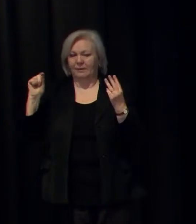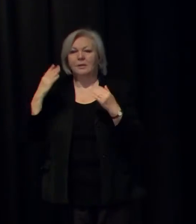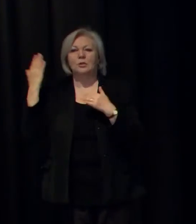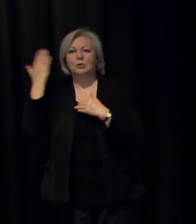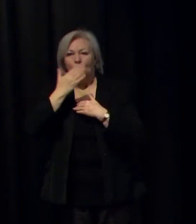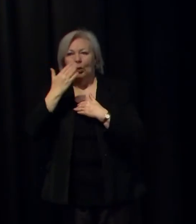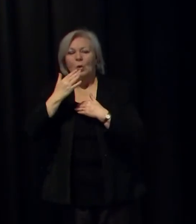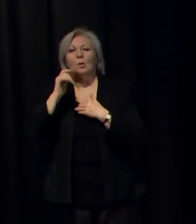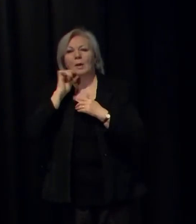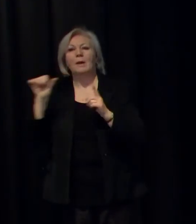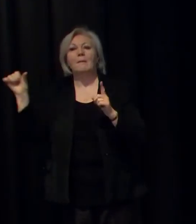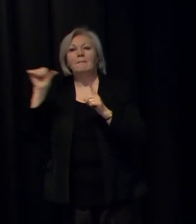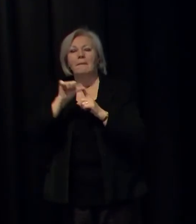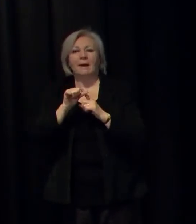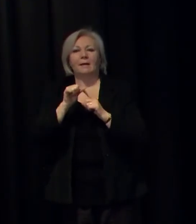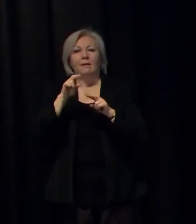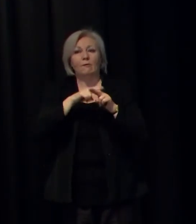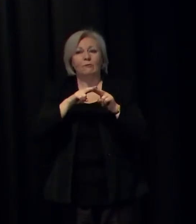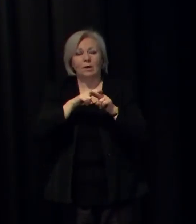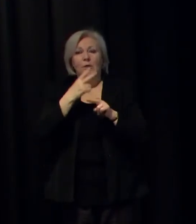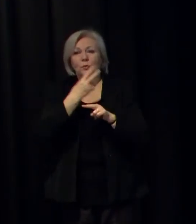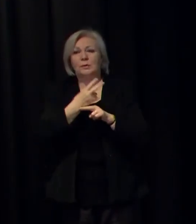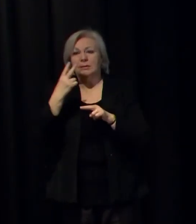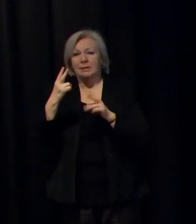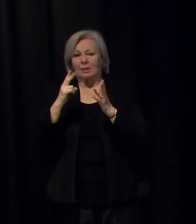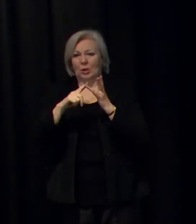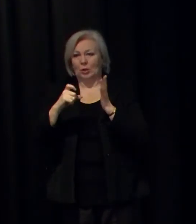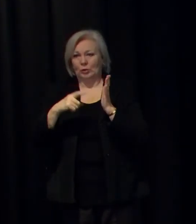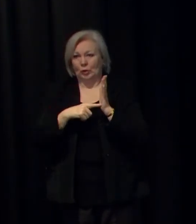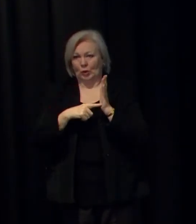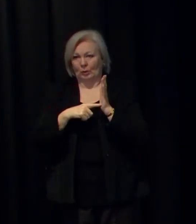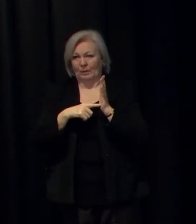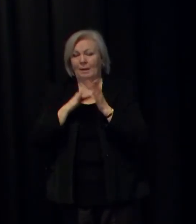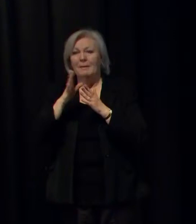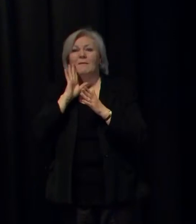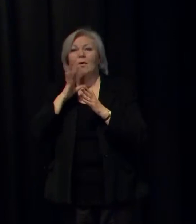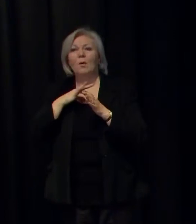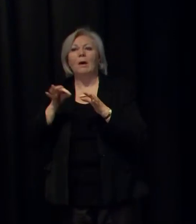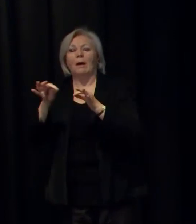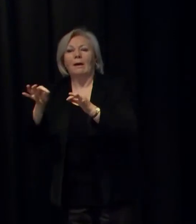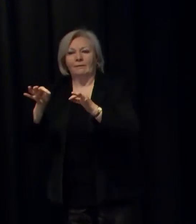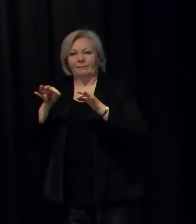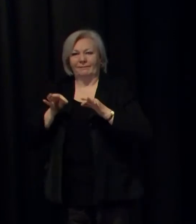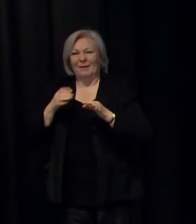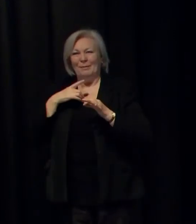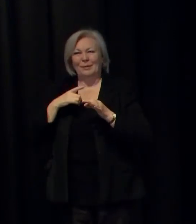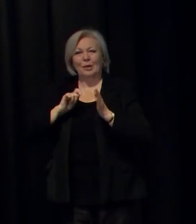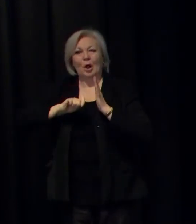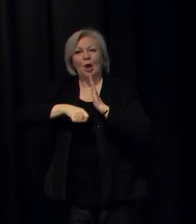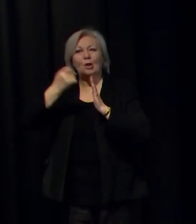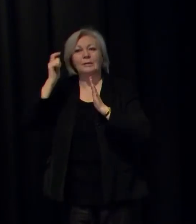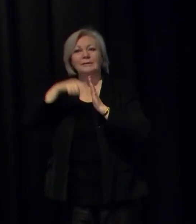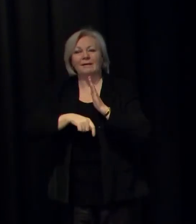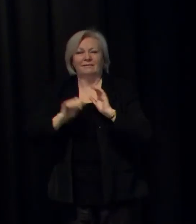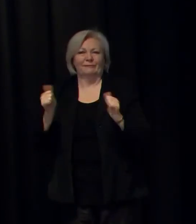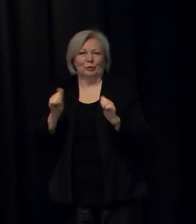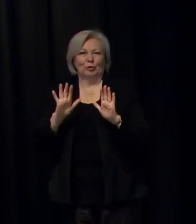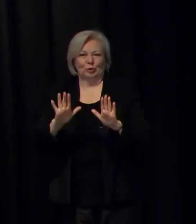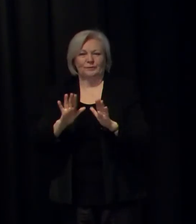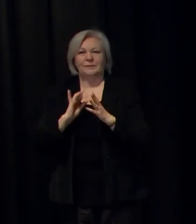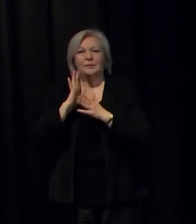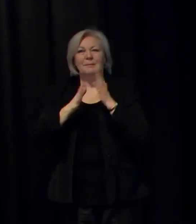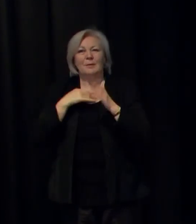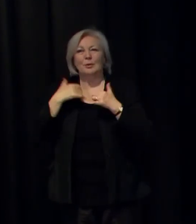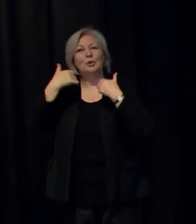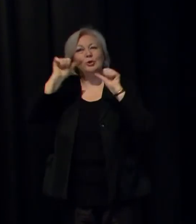on Friday the 22nd of October, so it will be brought forward, commensurate with the fact that we are ending the lockdown earlier, because we've achieved our